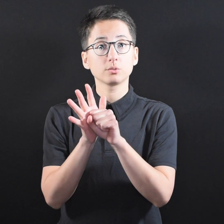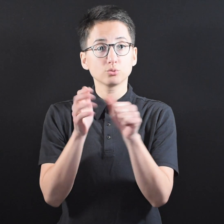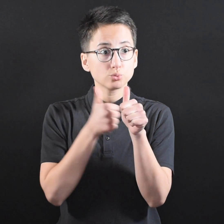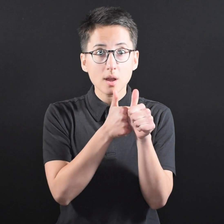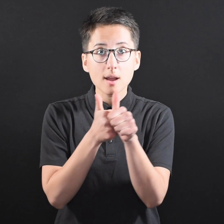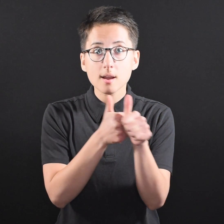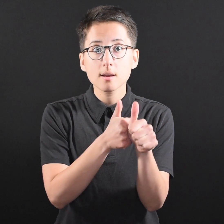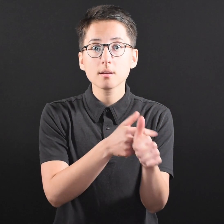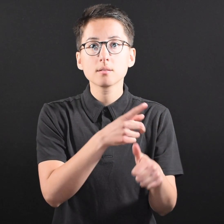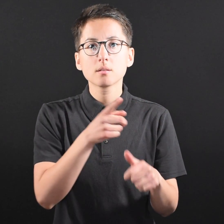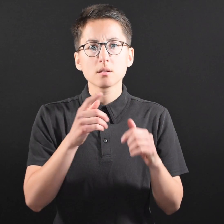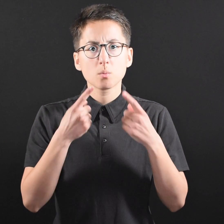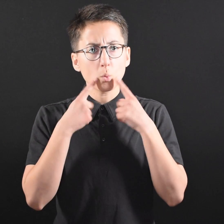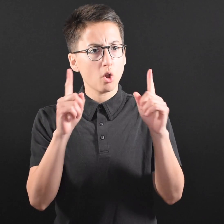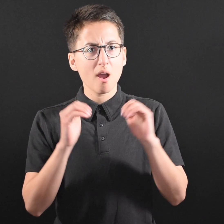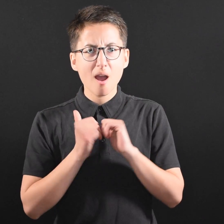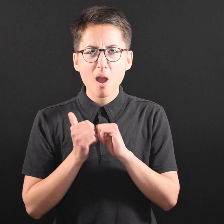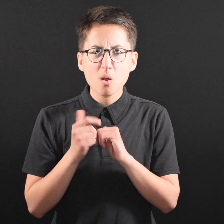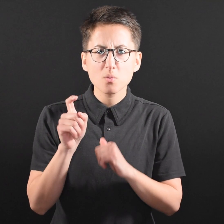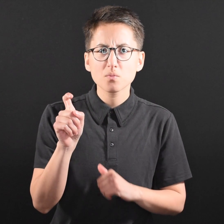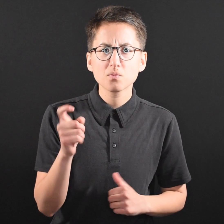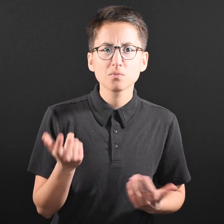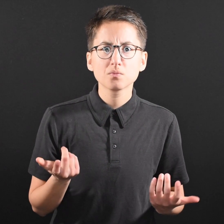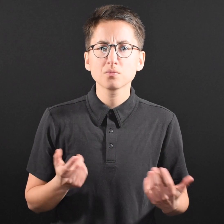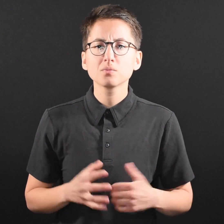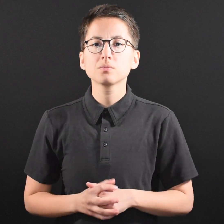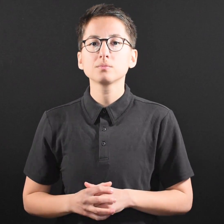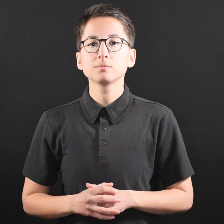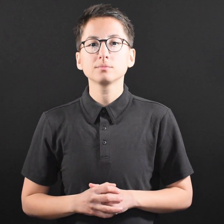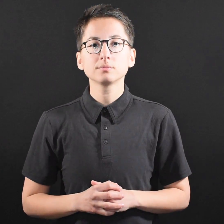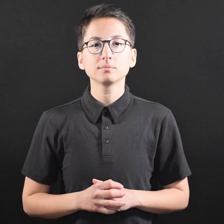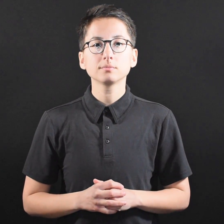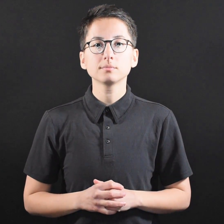How COVID-19 tracing works.